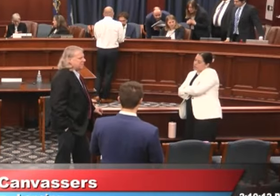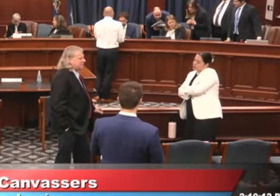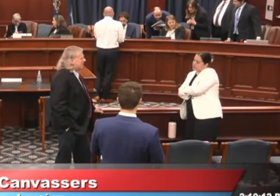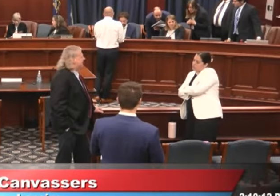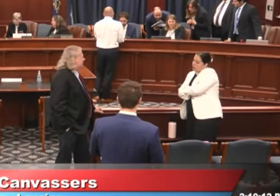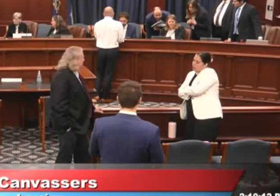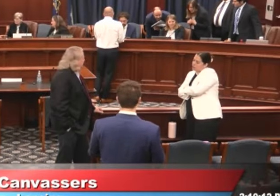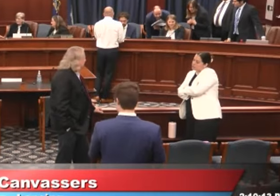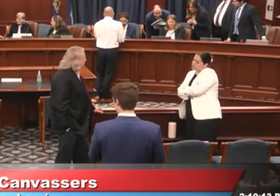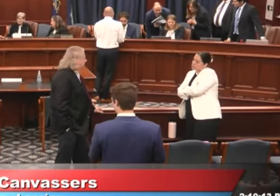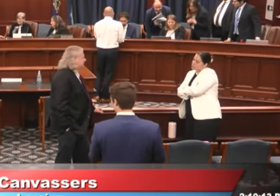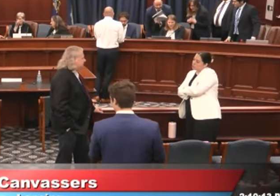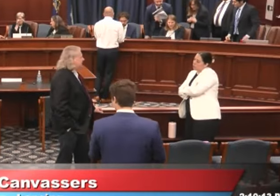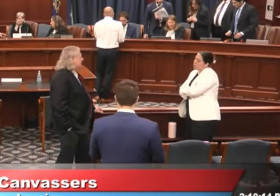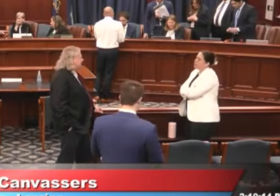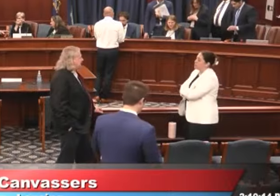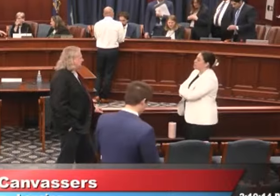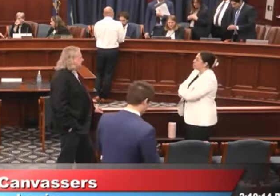Words. Oh.